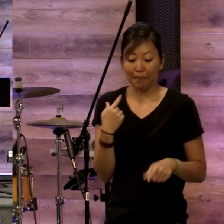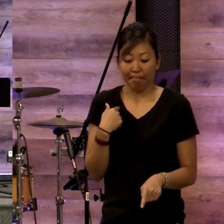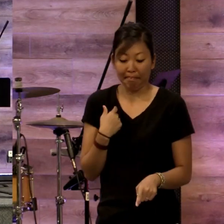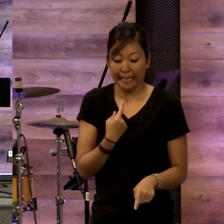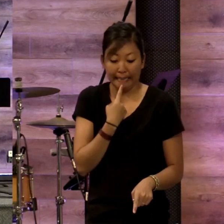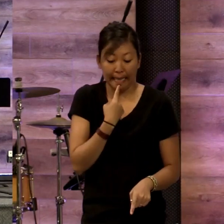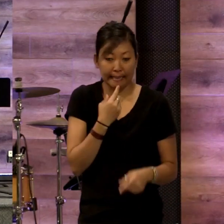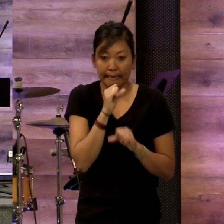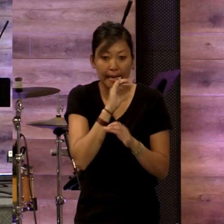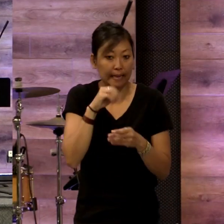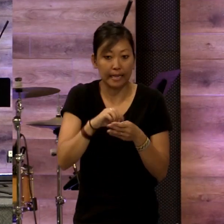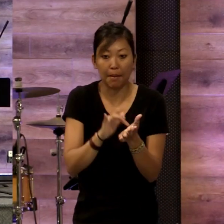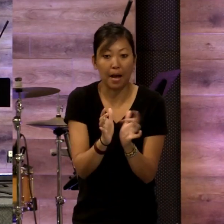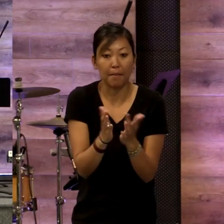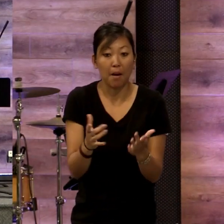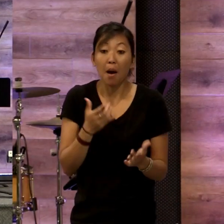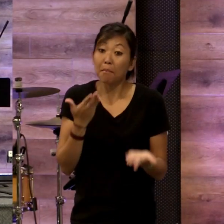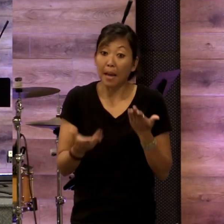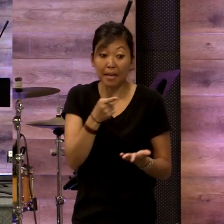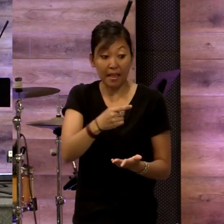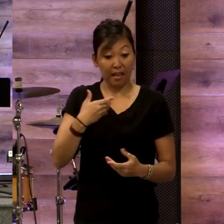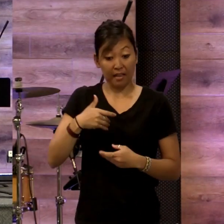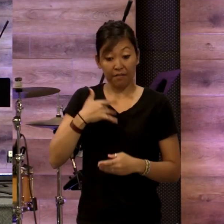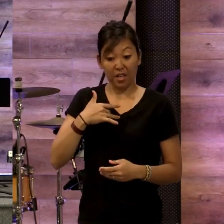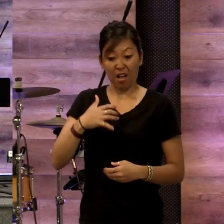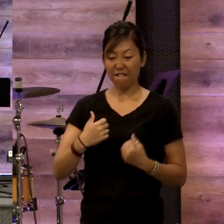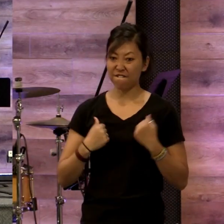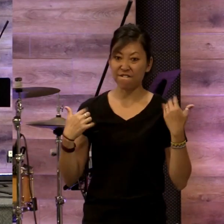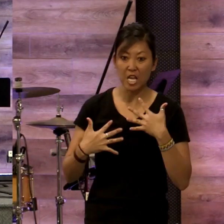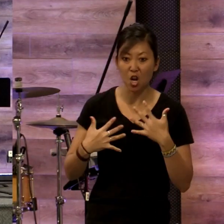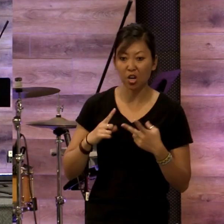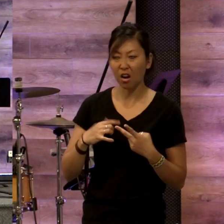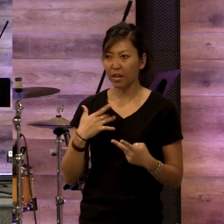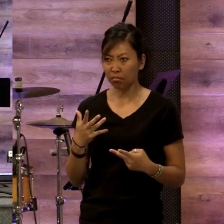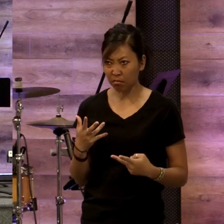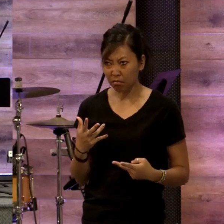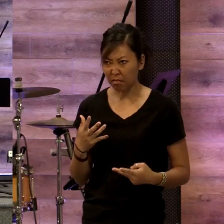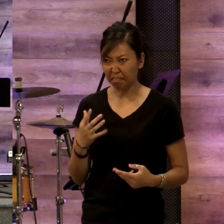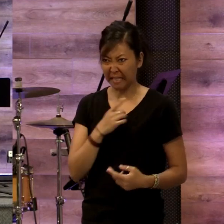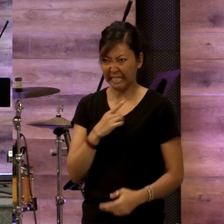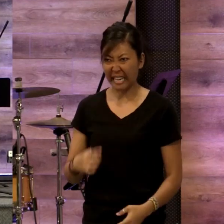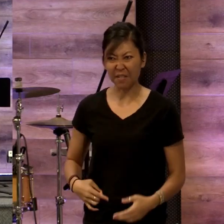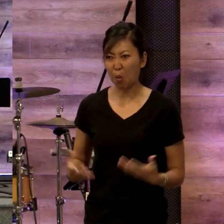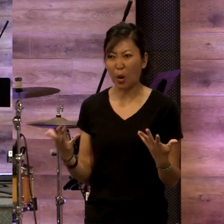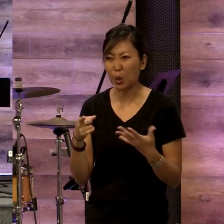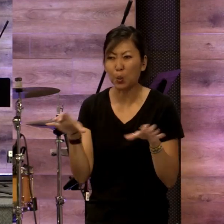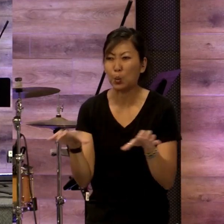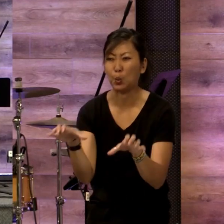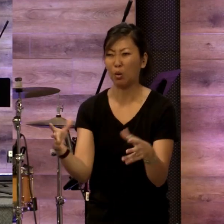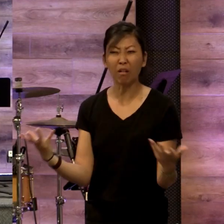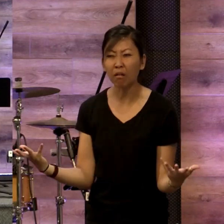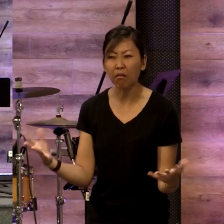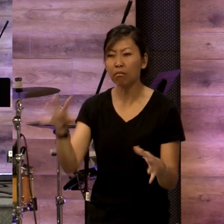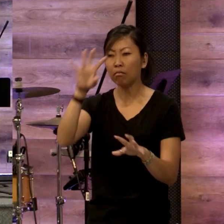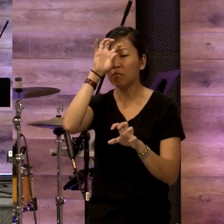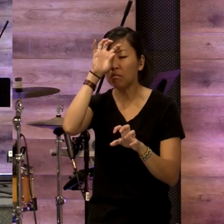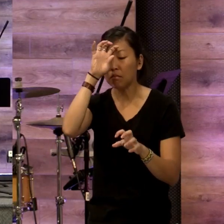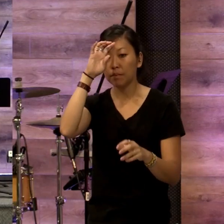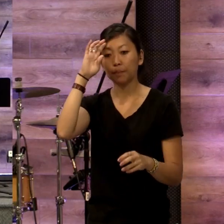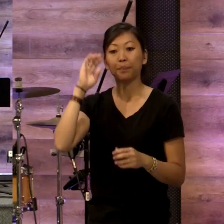fear and their sense of maybe questioning this guy's leadership ability. See, at this point,